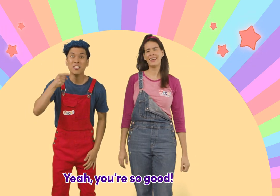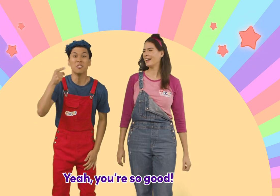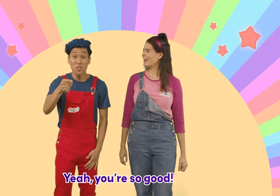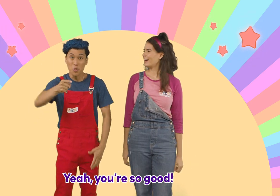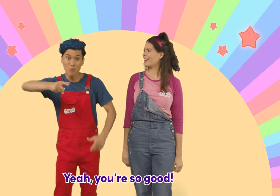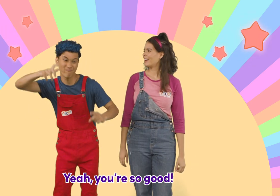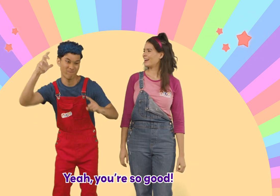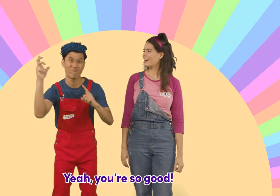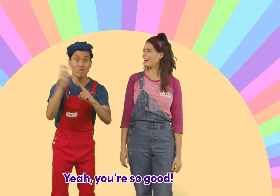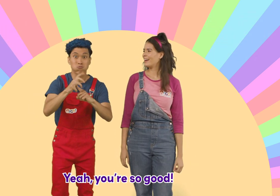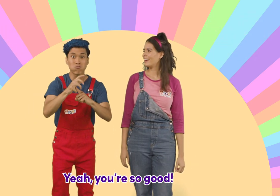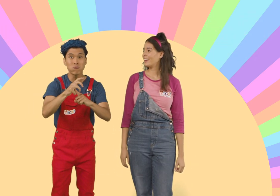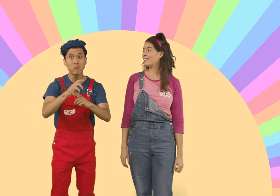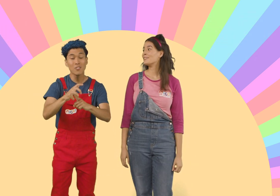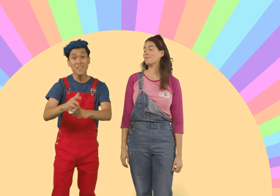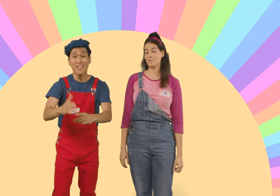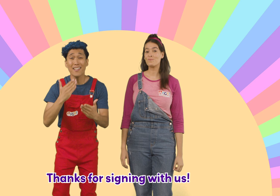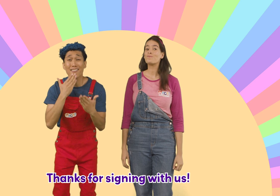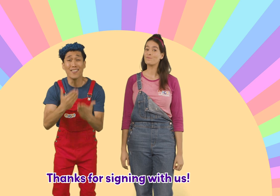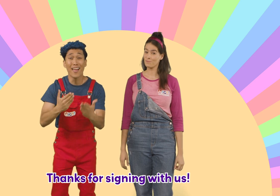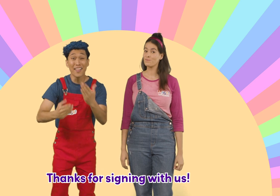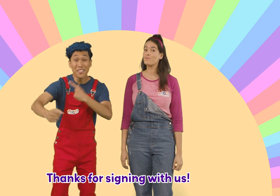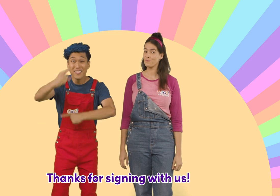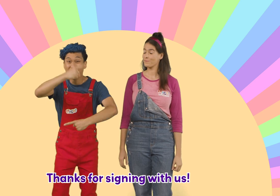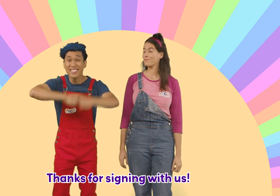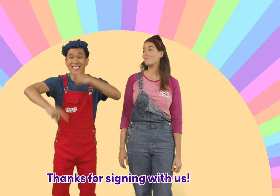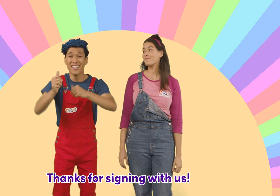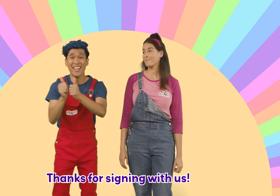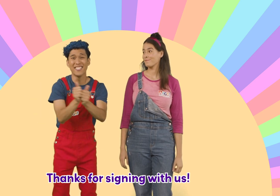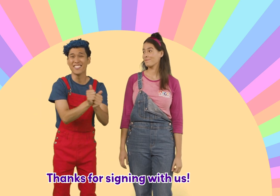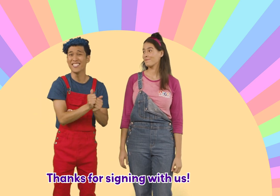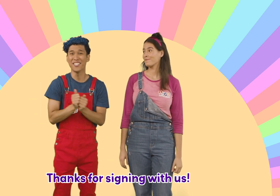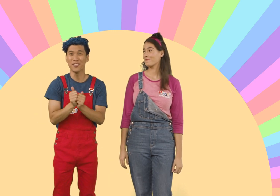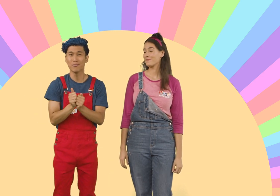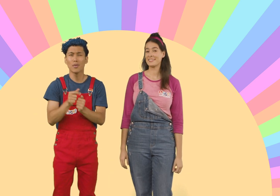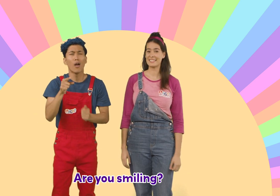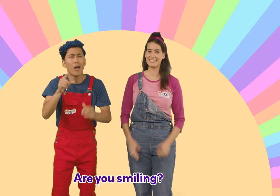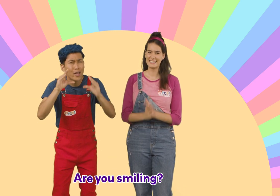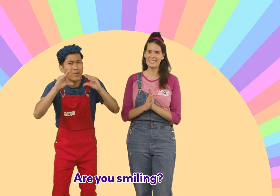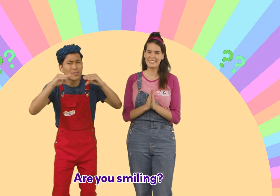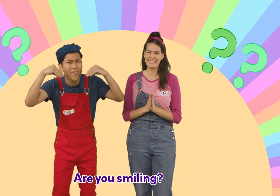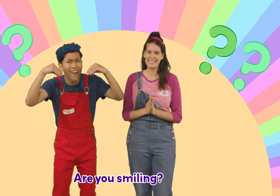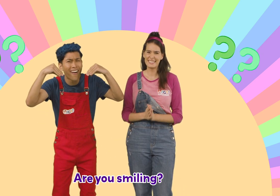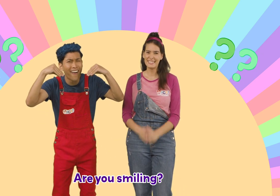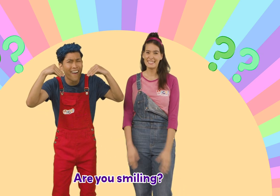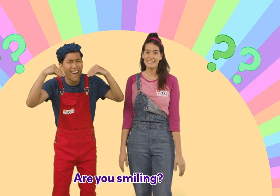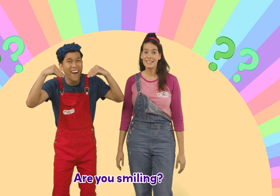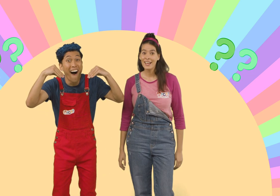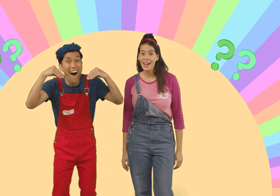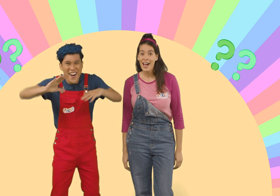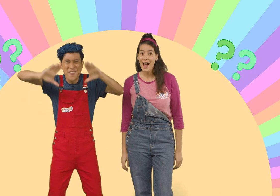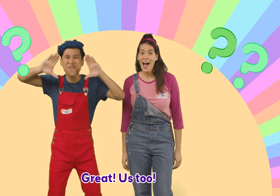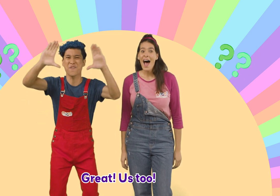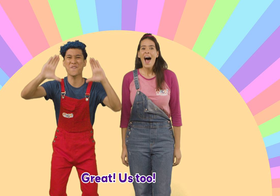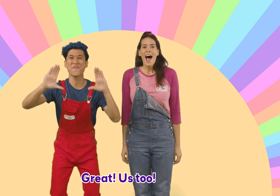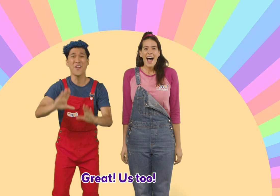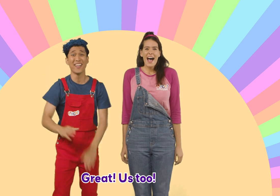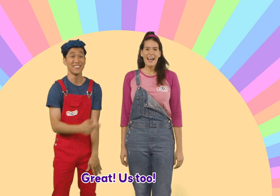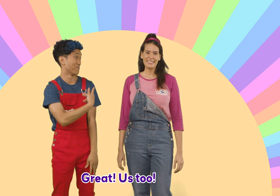you're so good. Thanks for signing with us. Are you smiling? Great.